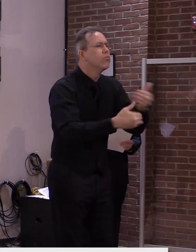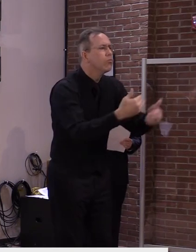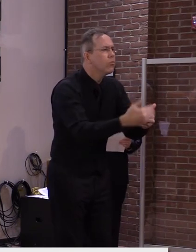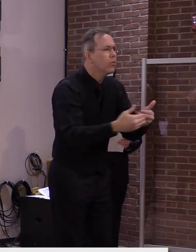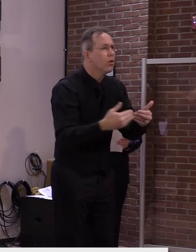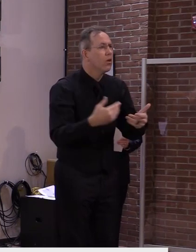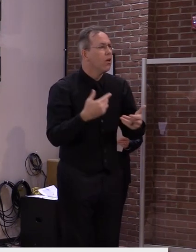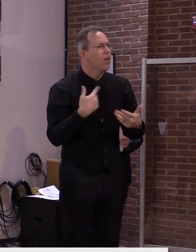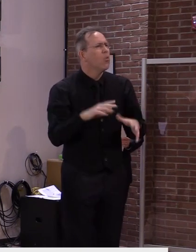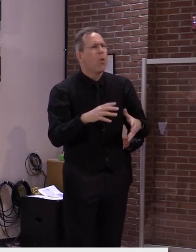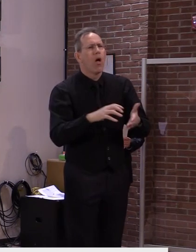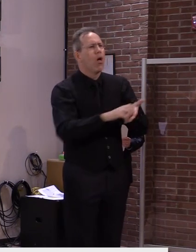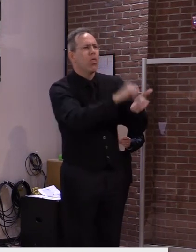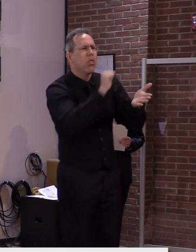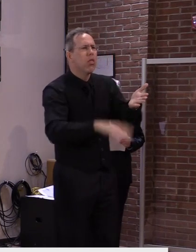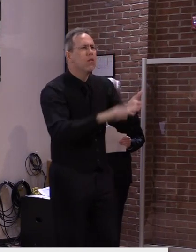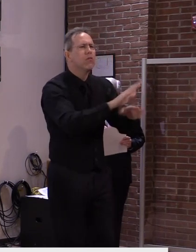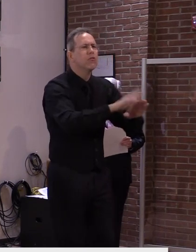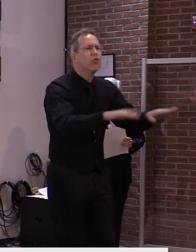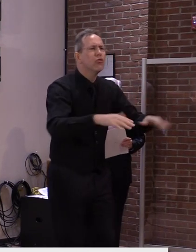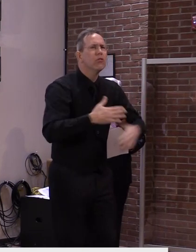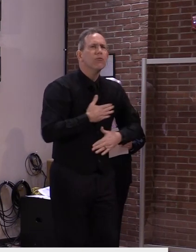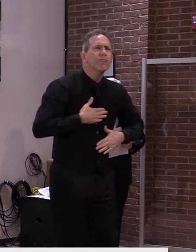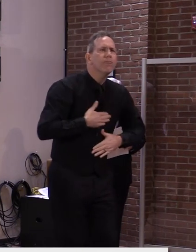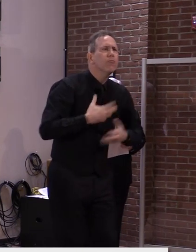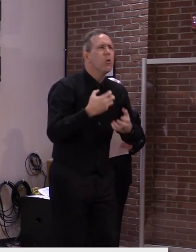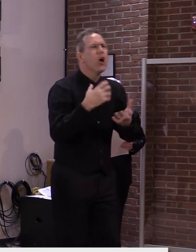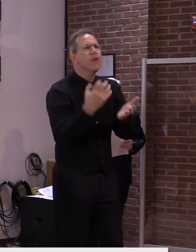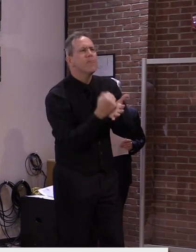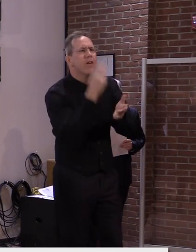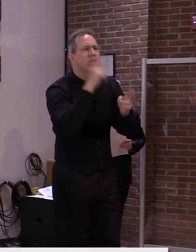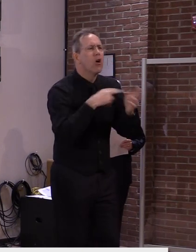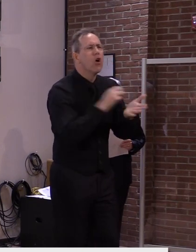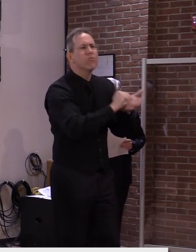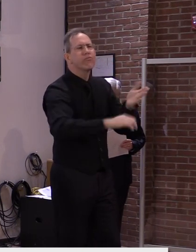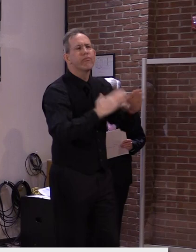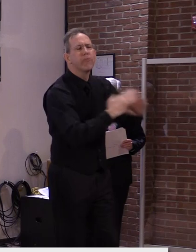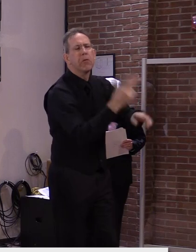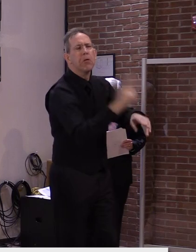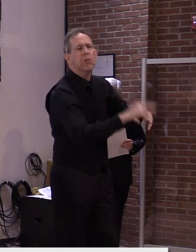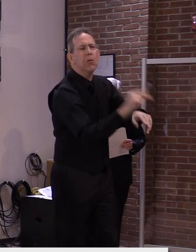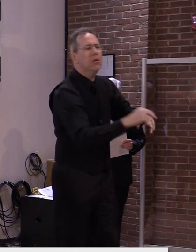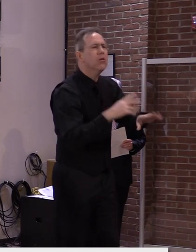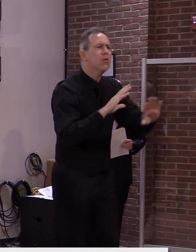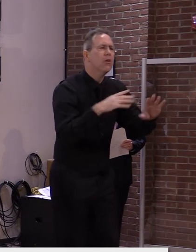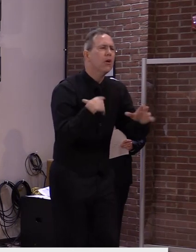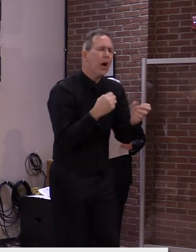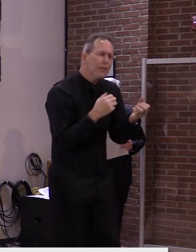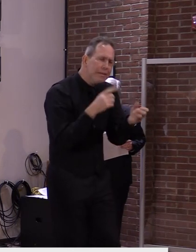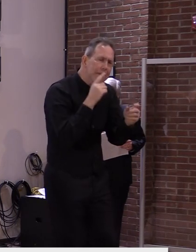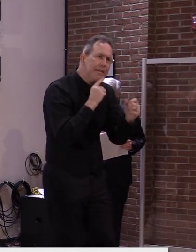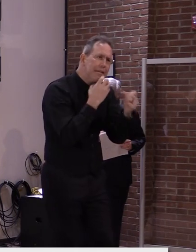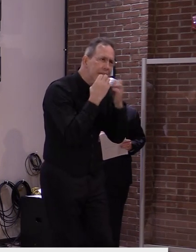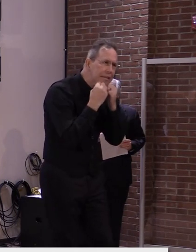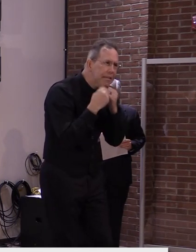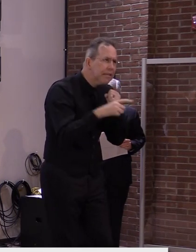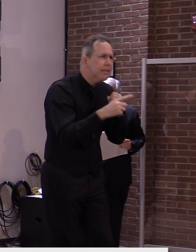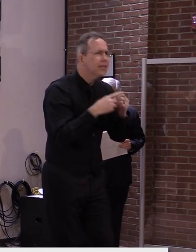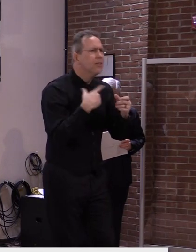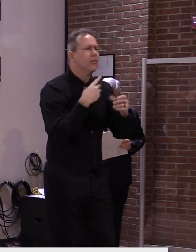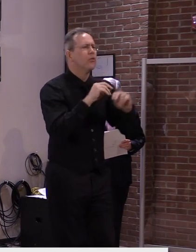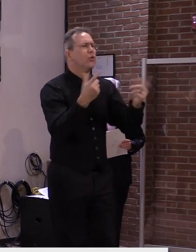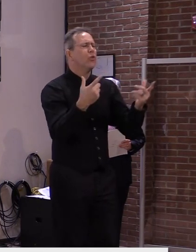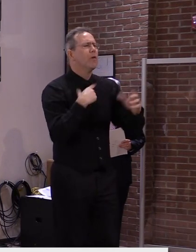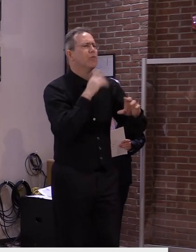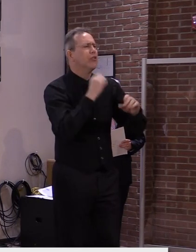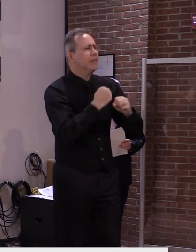harm. Some have spent almost a year with little or no contact with their friends and no sense of normalcy in their